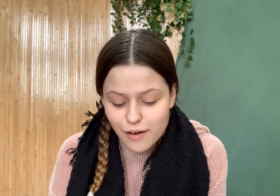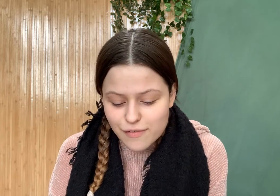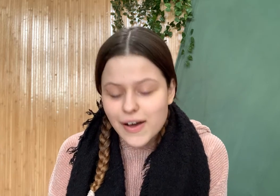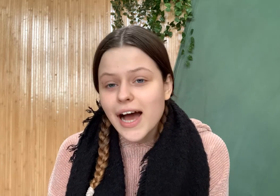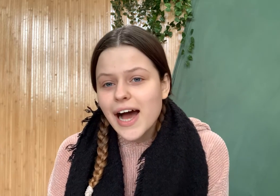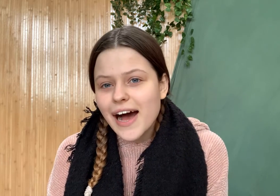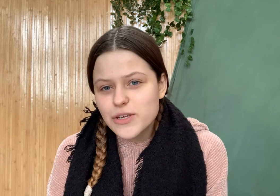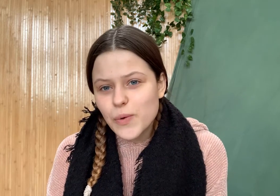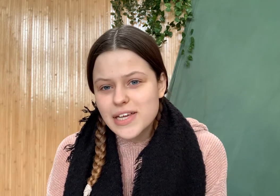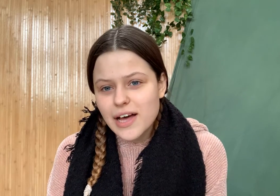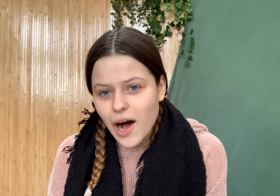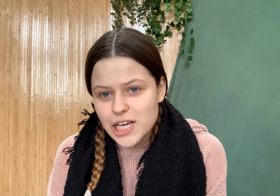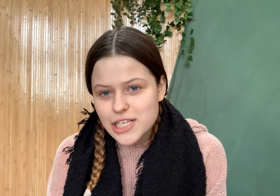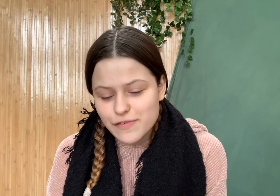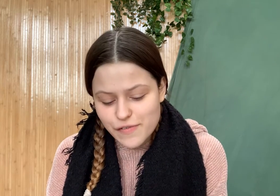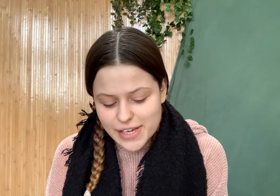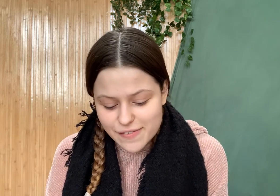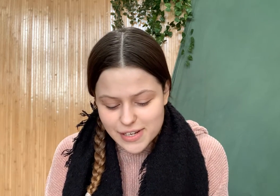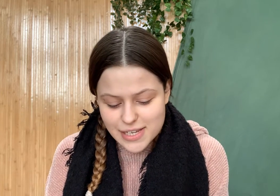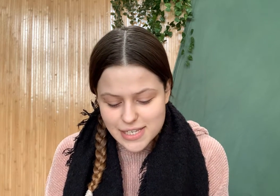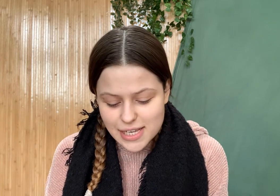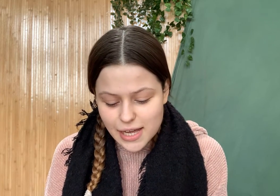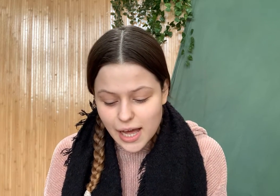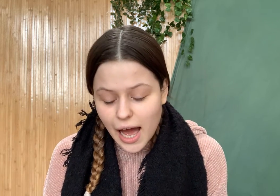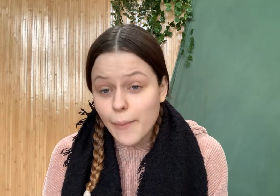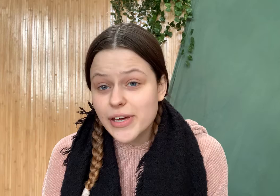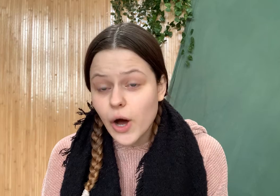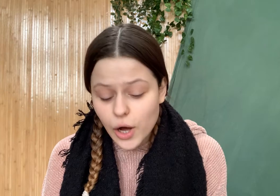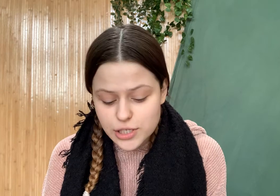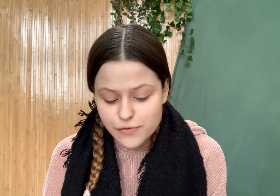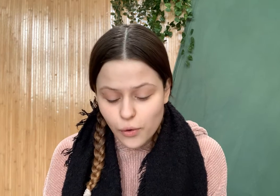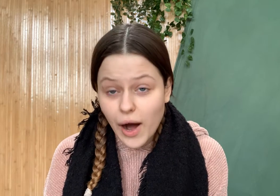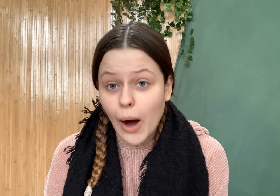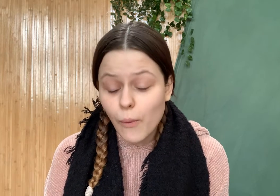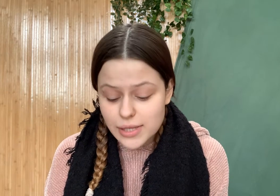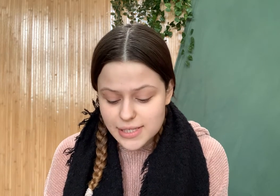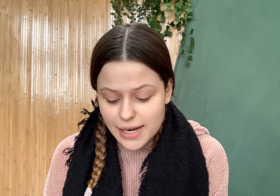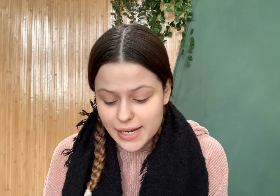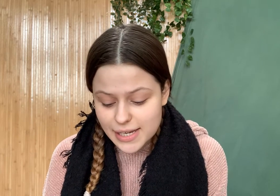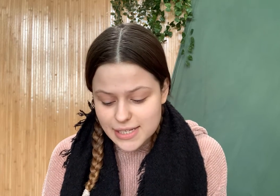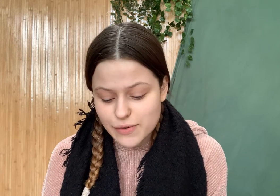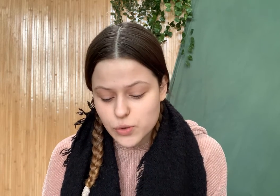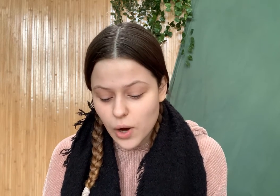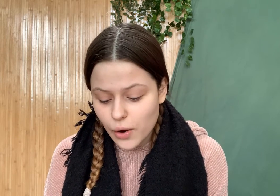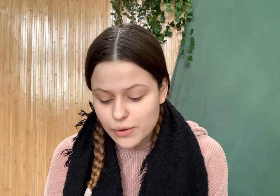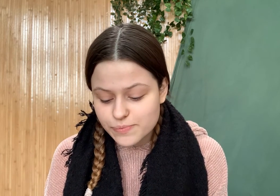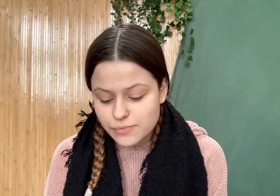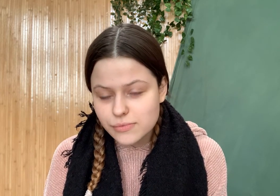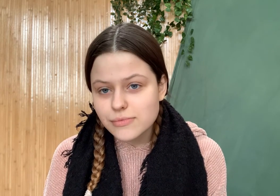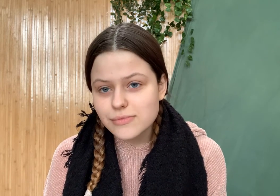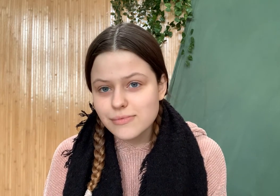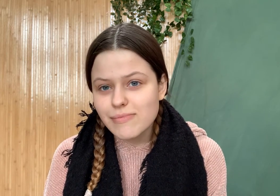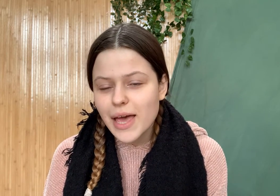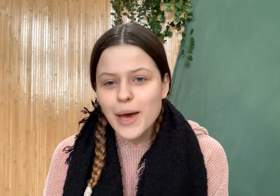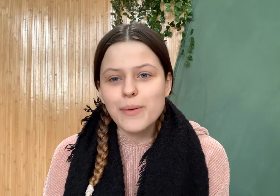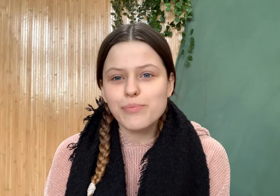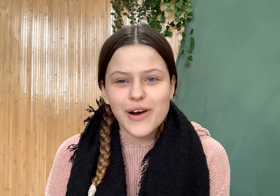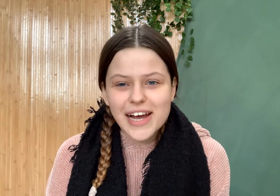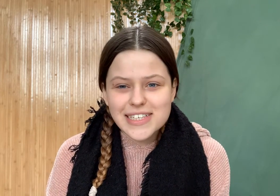love, as well as ask for forgiveness, and we can ask for our wants and needs here as well. Prayer doesn't